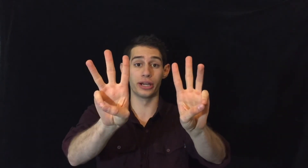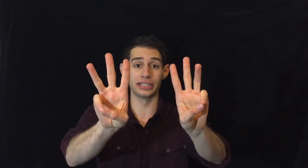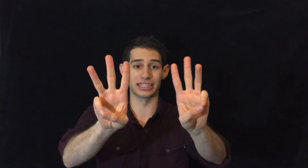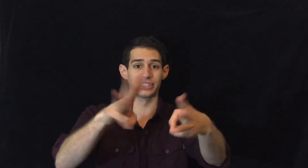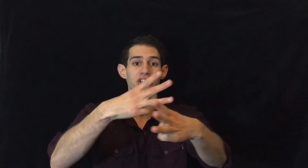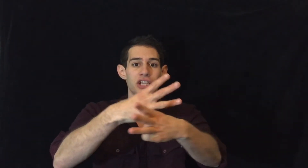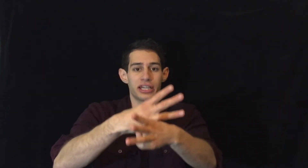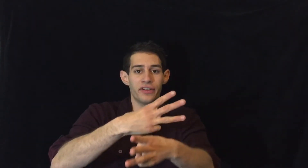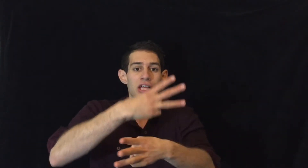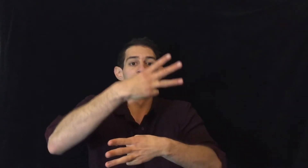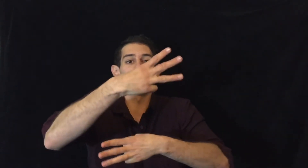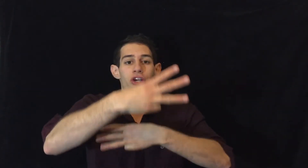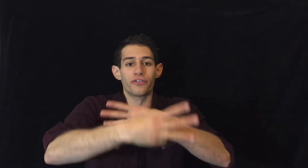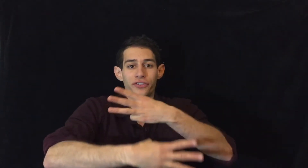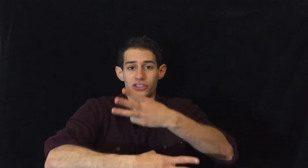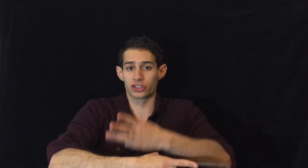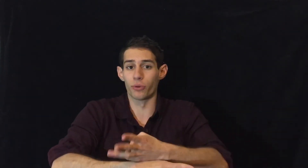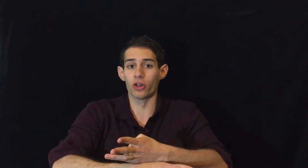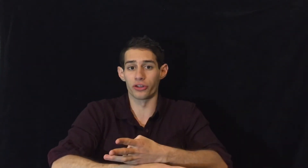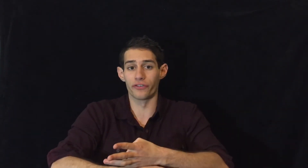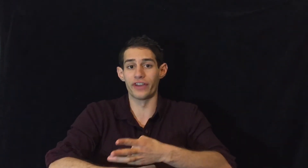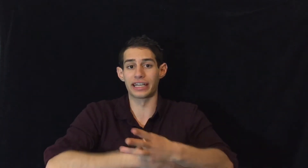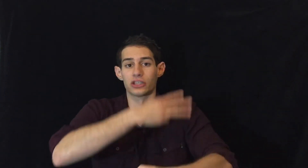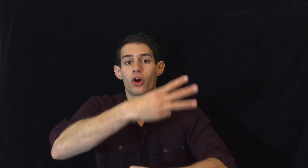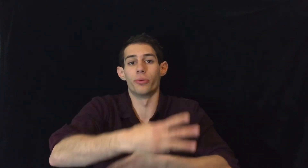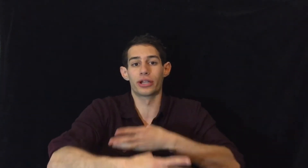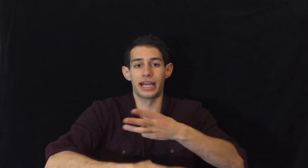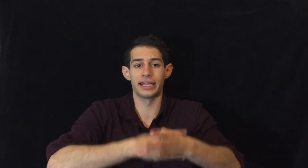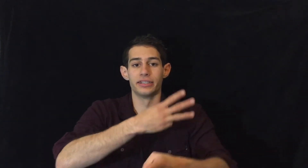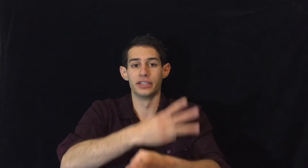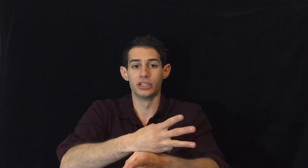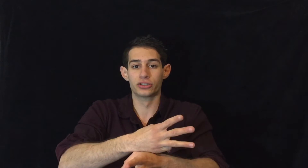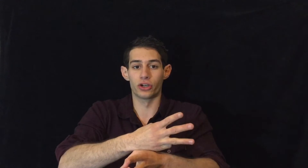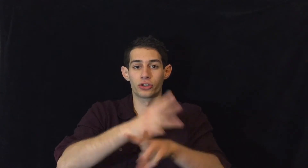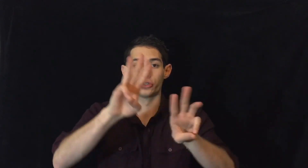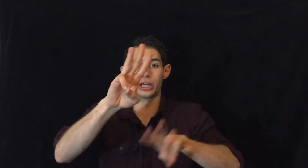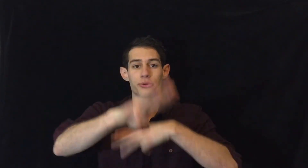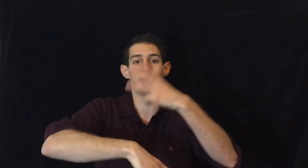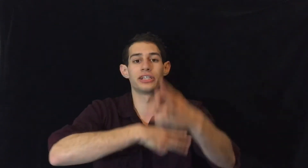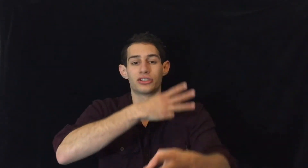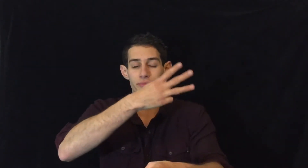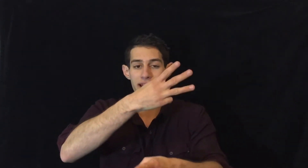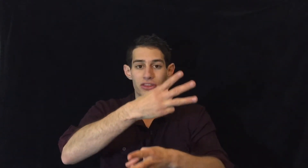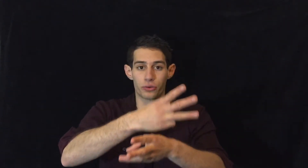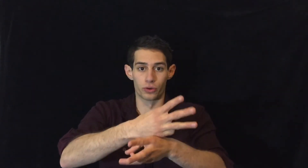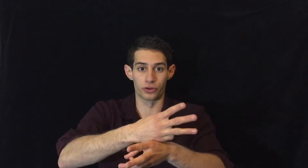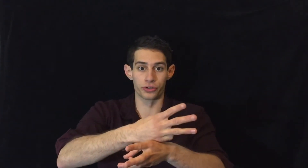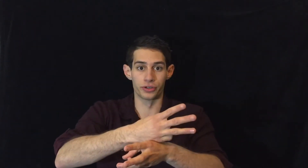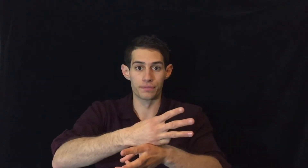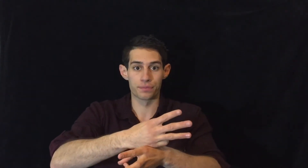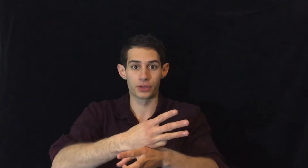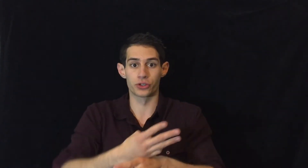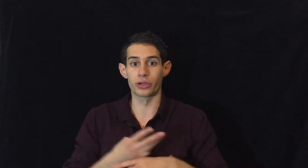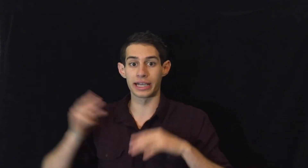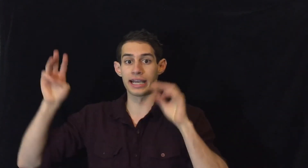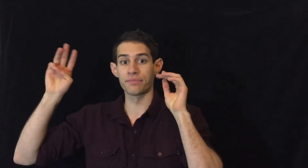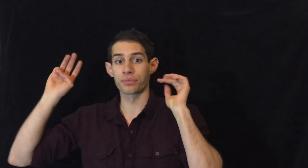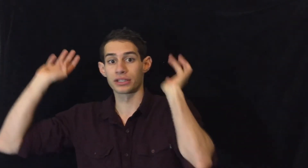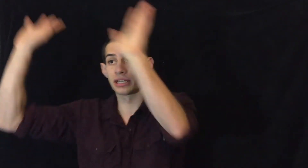hands. And it's just kind of circumference a small little fake globe, okay? So 2 W hands make the world. So again, it's going to